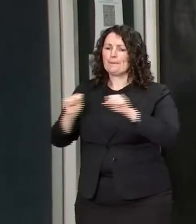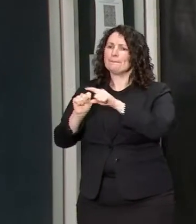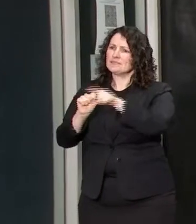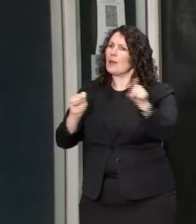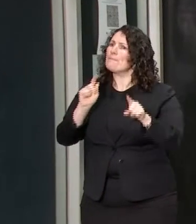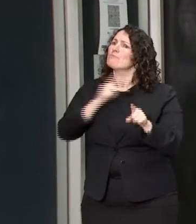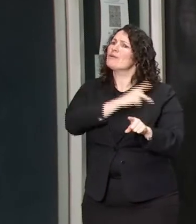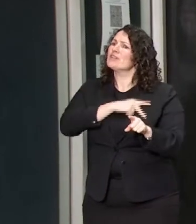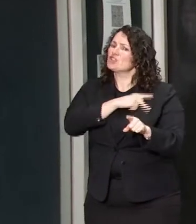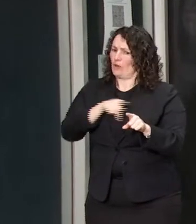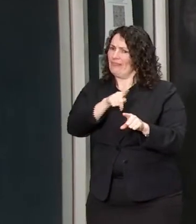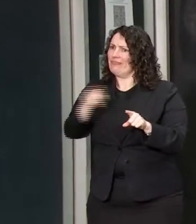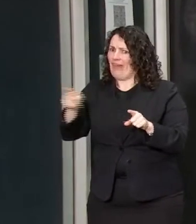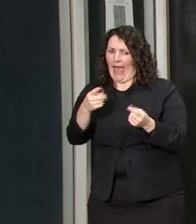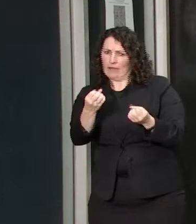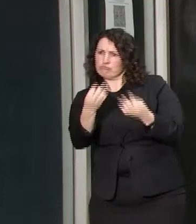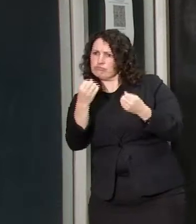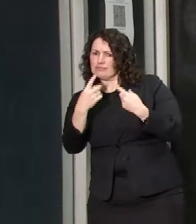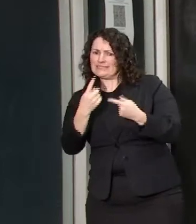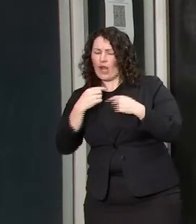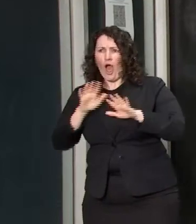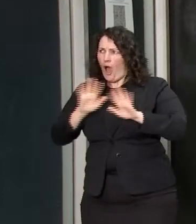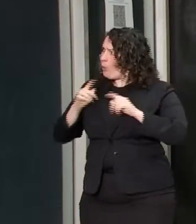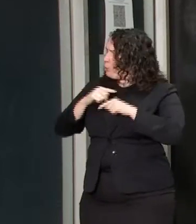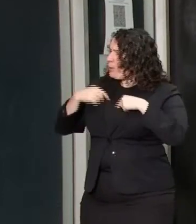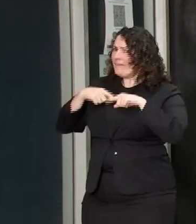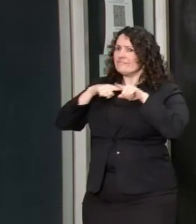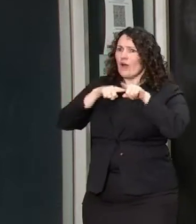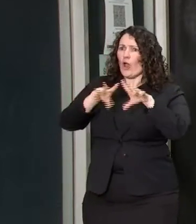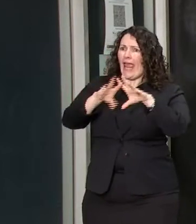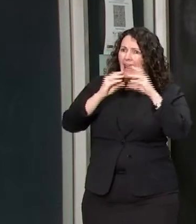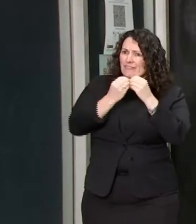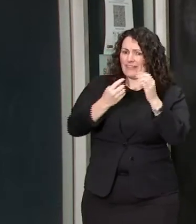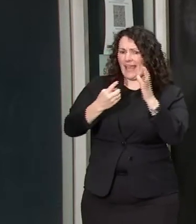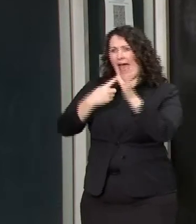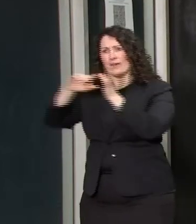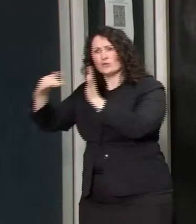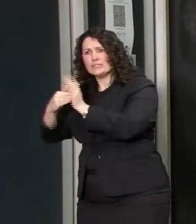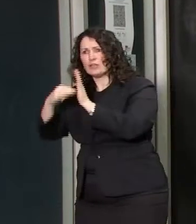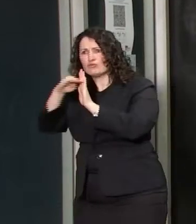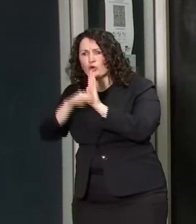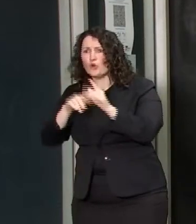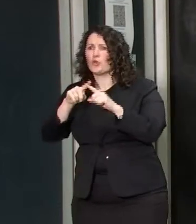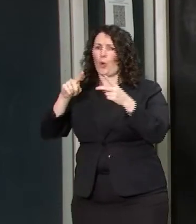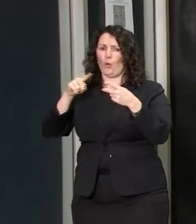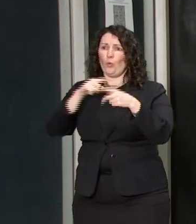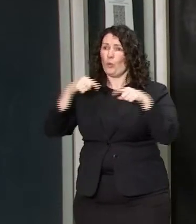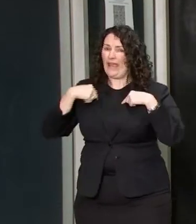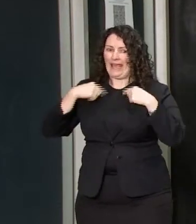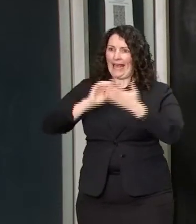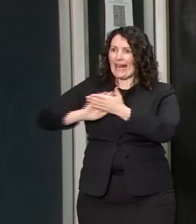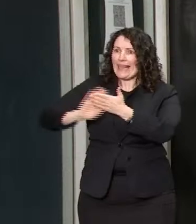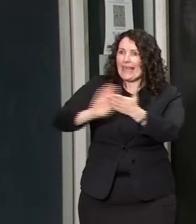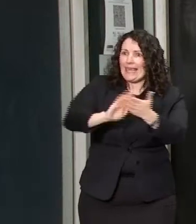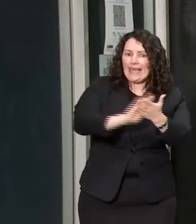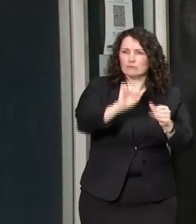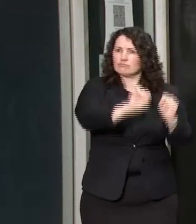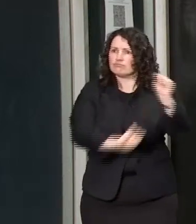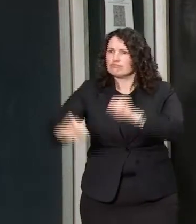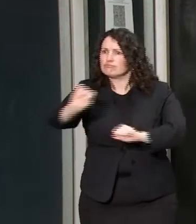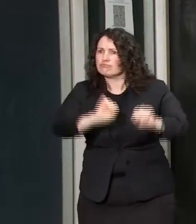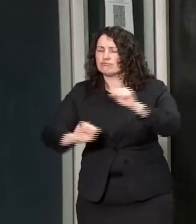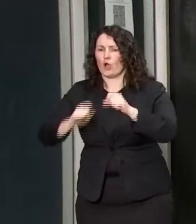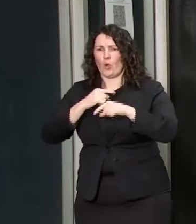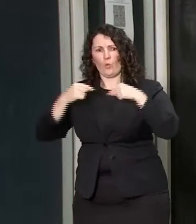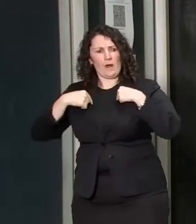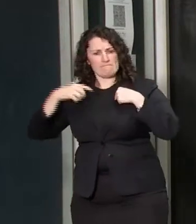conscious that the gyms may have been exposure sites, but can you see their argument there Why are you asking them to make this sacrifice